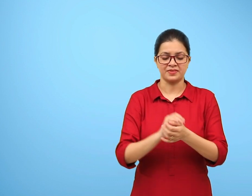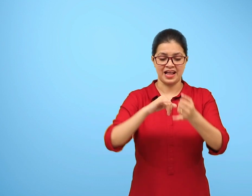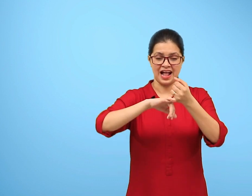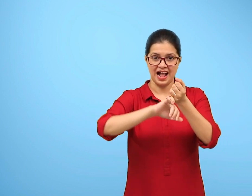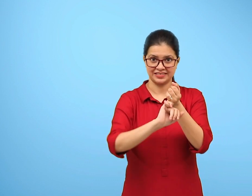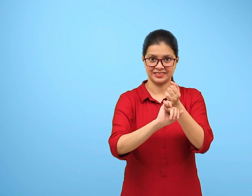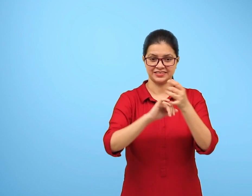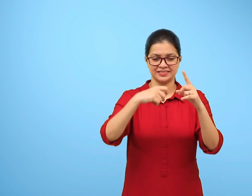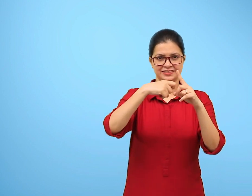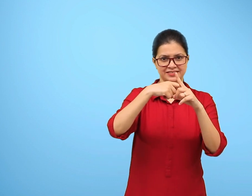skeleton,